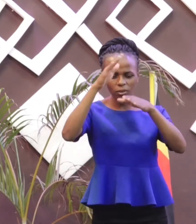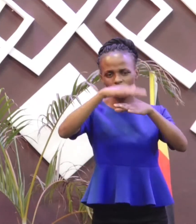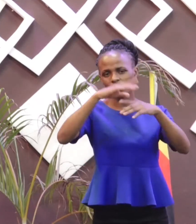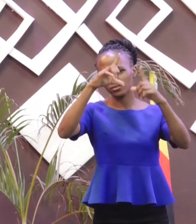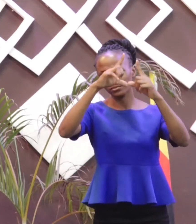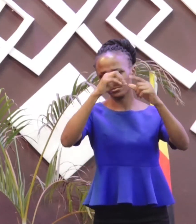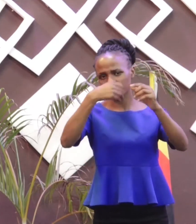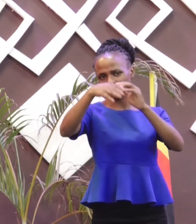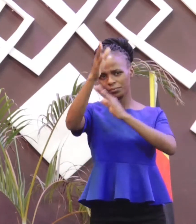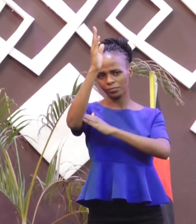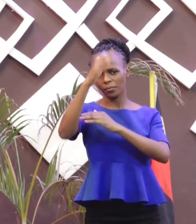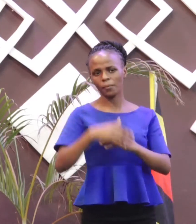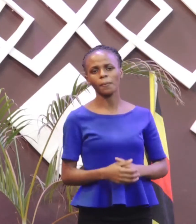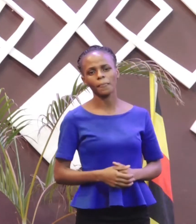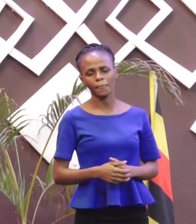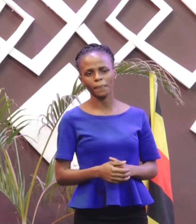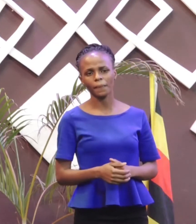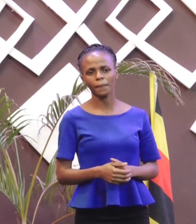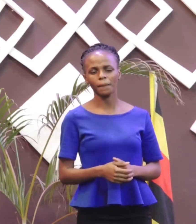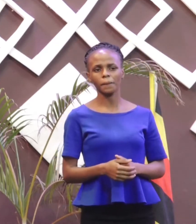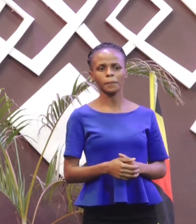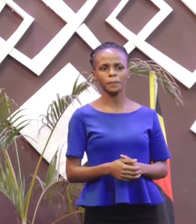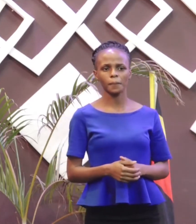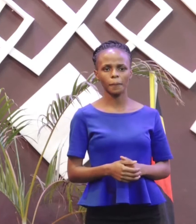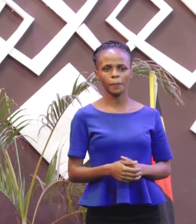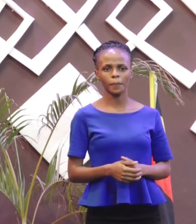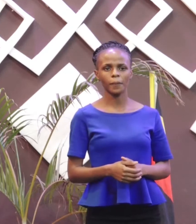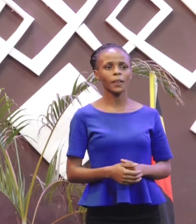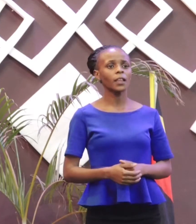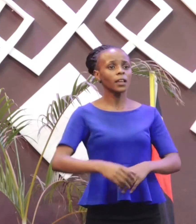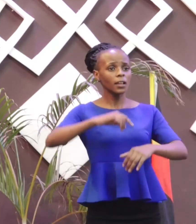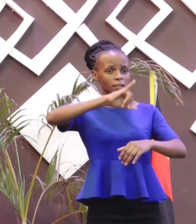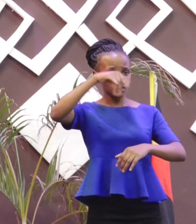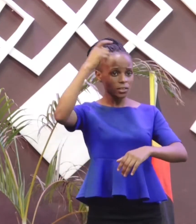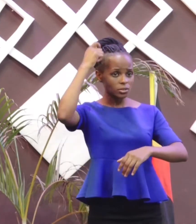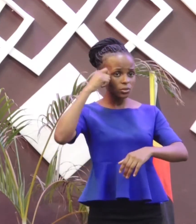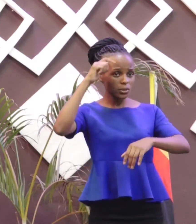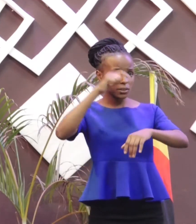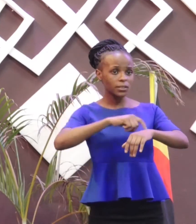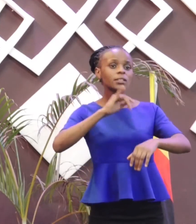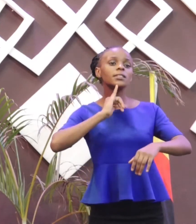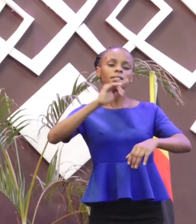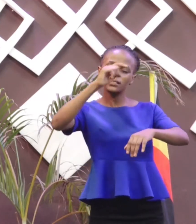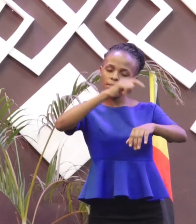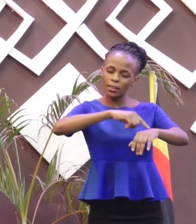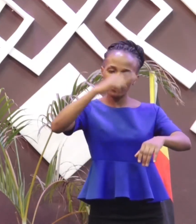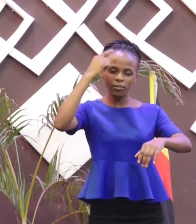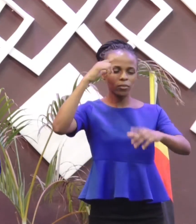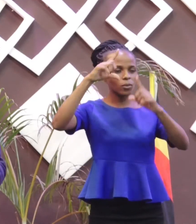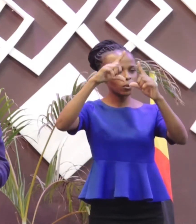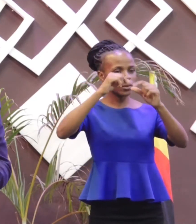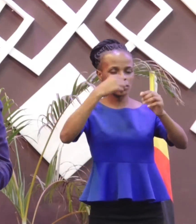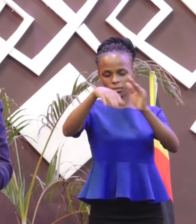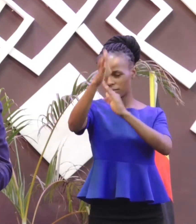kwaffe kwonna okw'omubiri tubeerenga tukulembeza ekigambo kya Katonda. The Joshua generation is a generation of the word. Omulembe